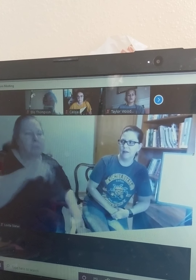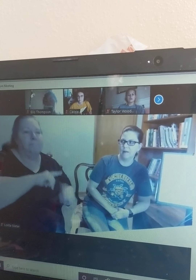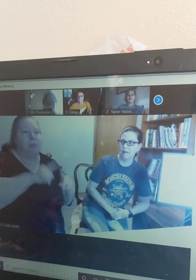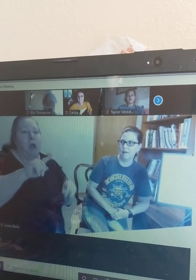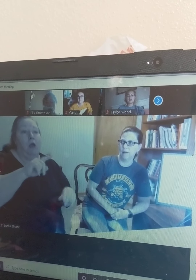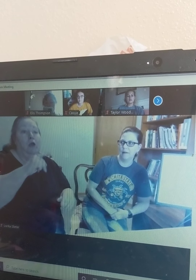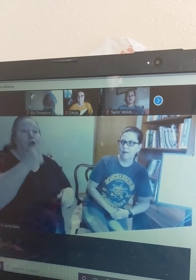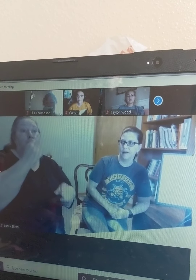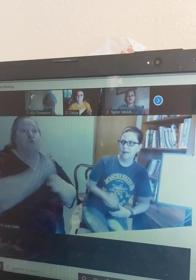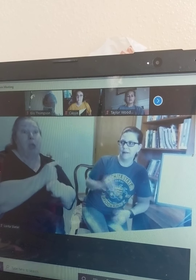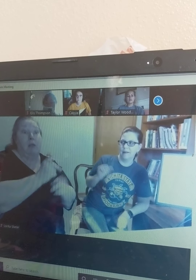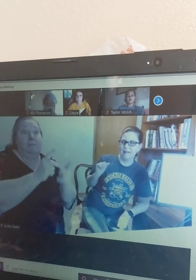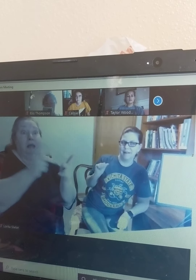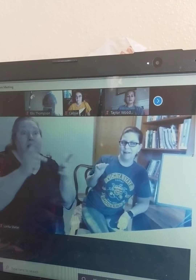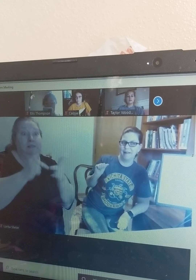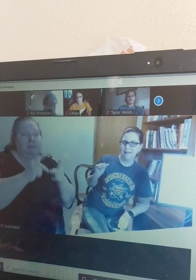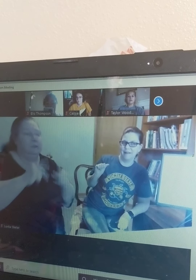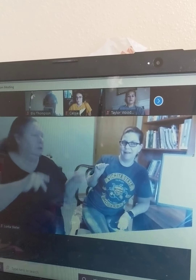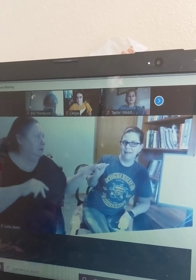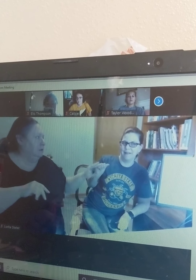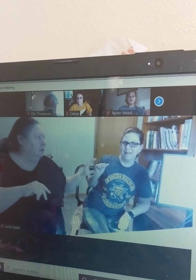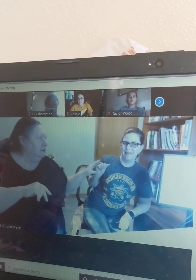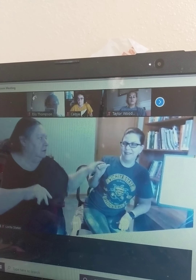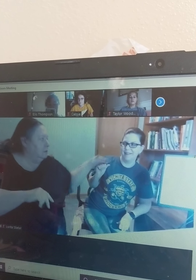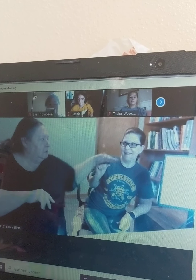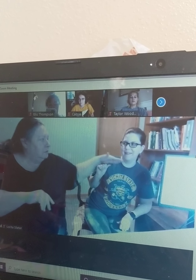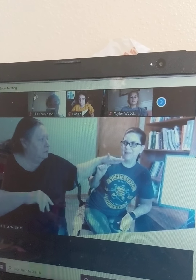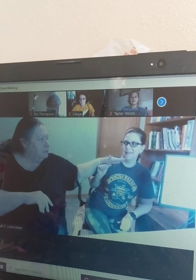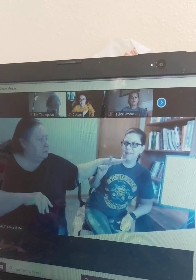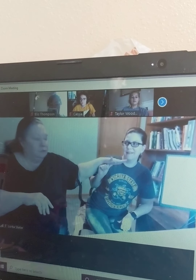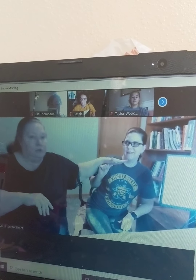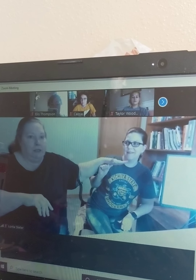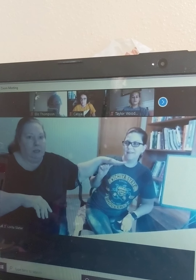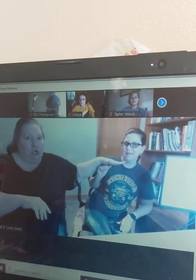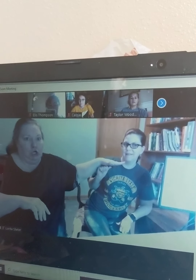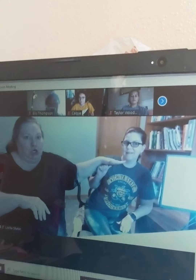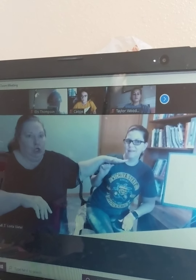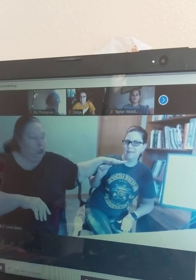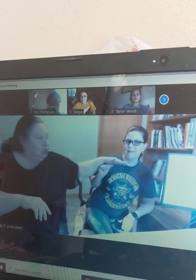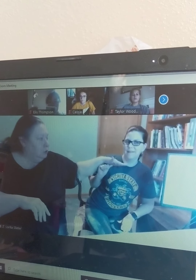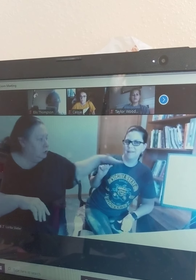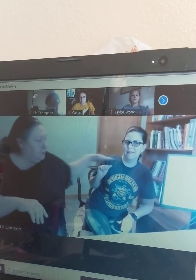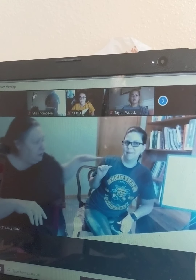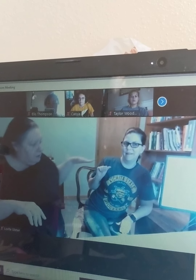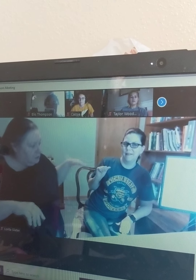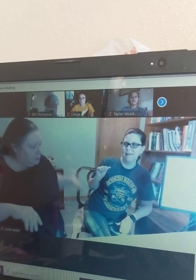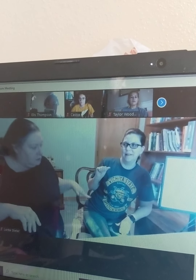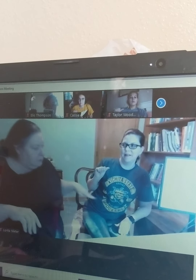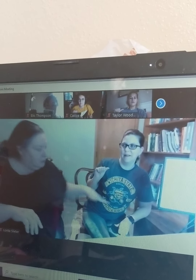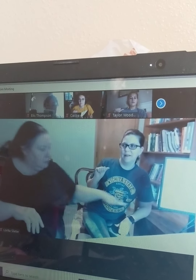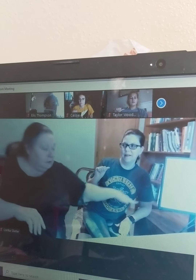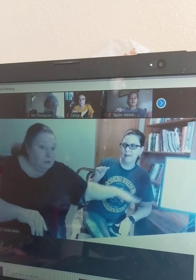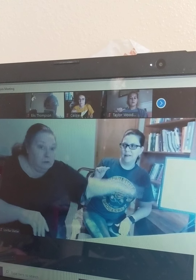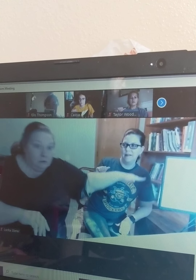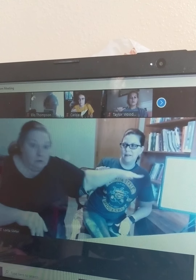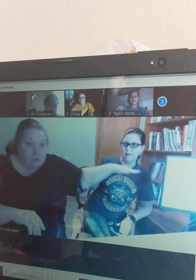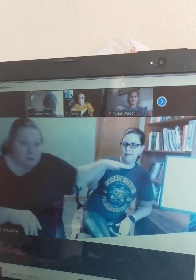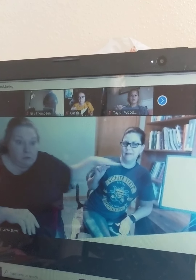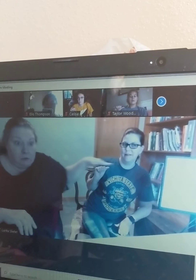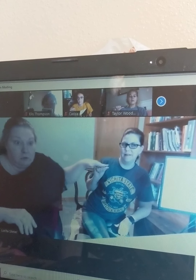she's not way up here. Do you guys look at her? So we want to have the right position, her hand right below her chin line. This is